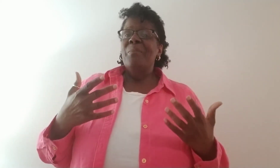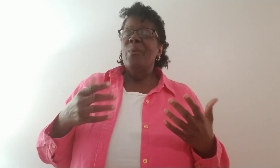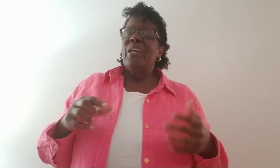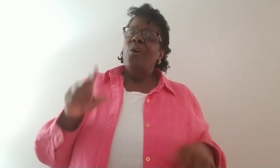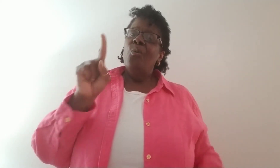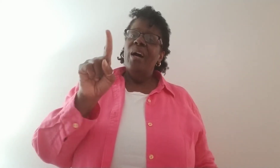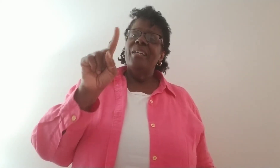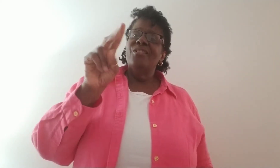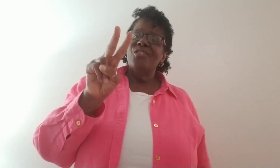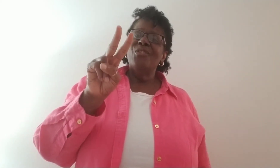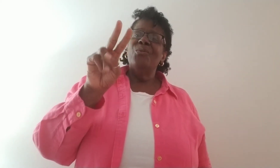we go